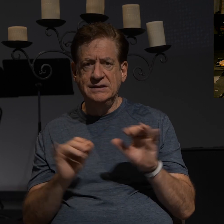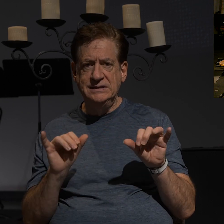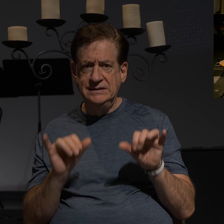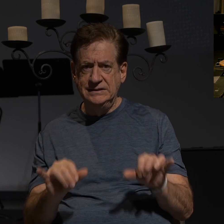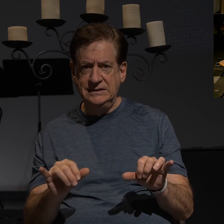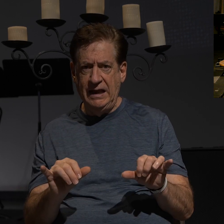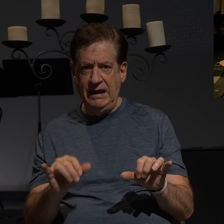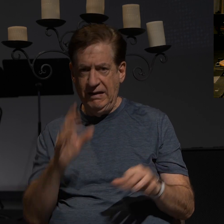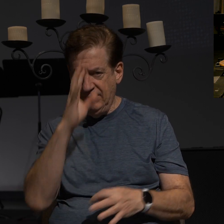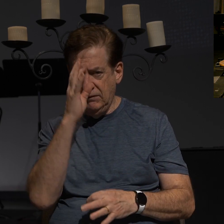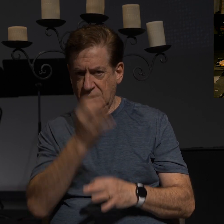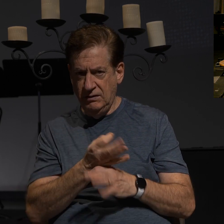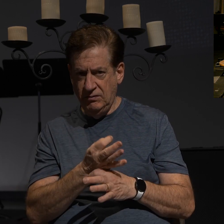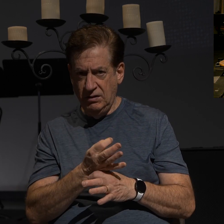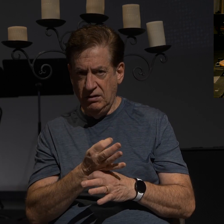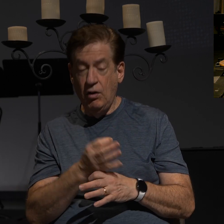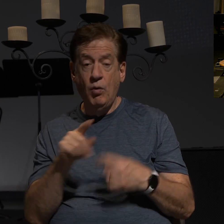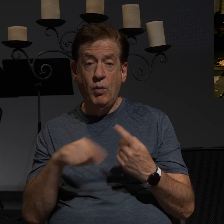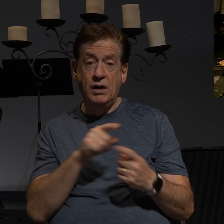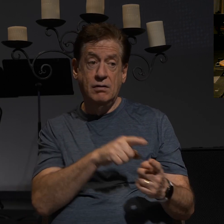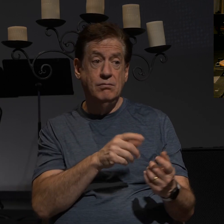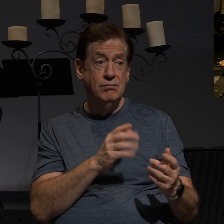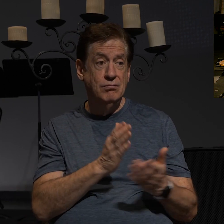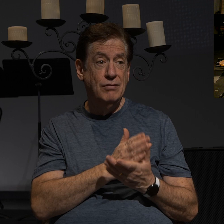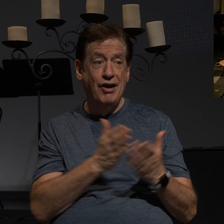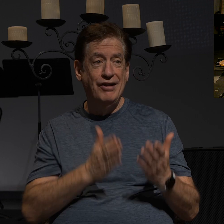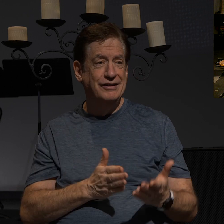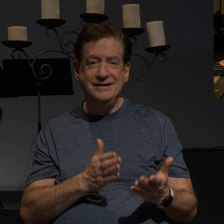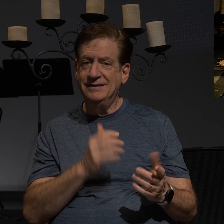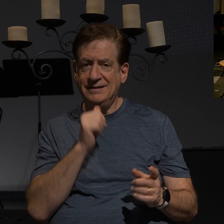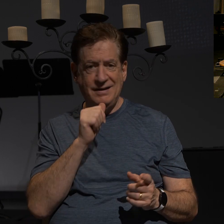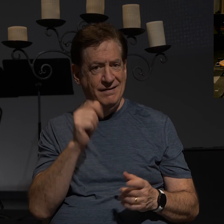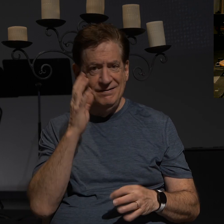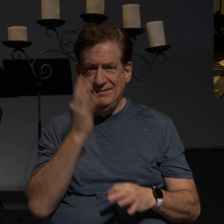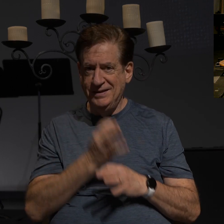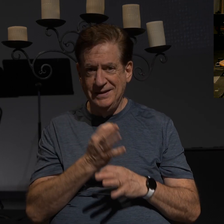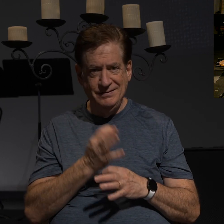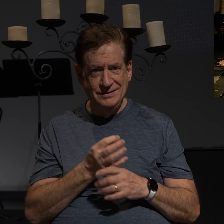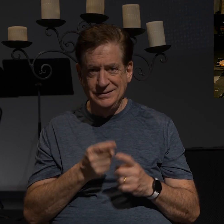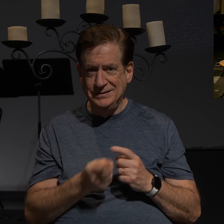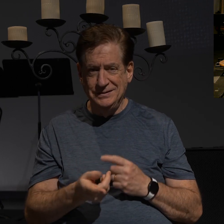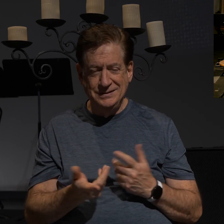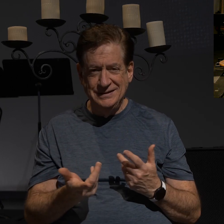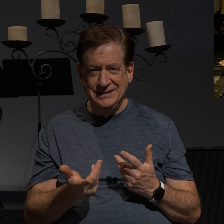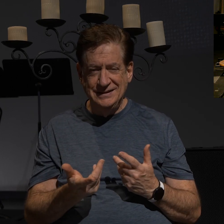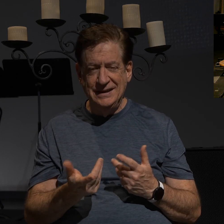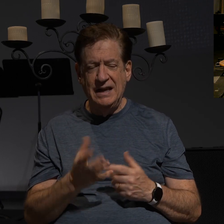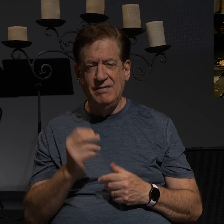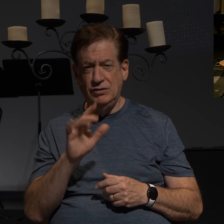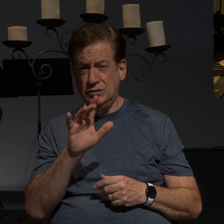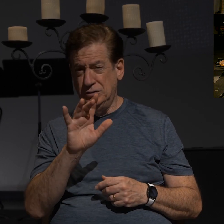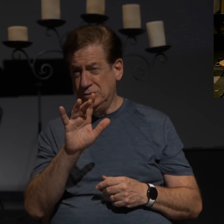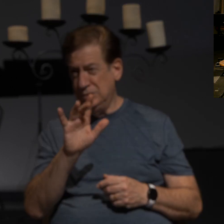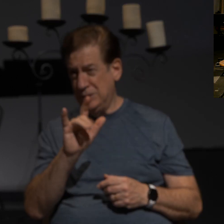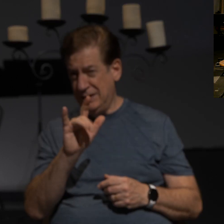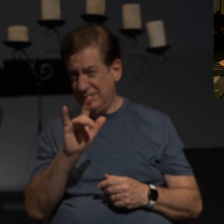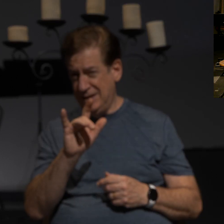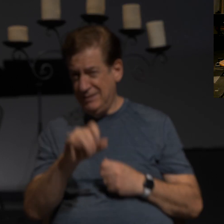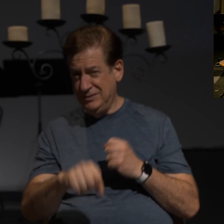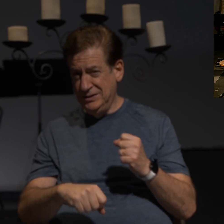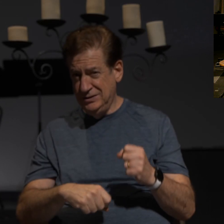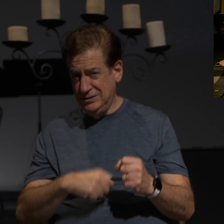faithful when your partner is unfaithful. And for